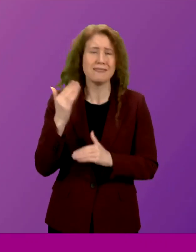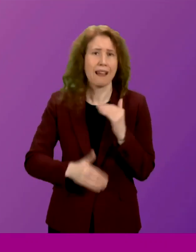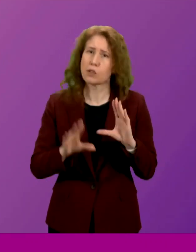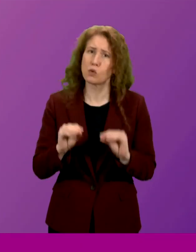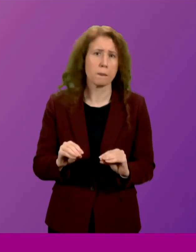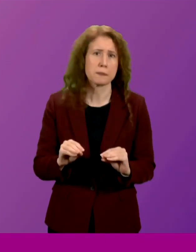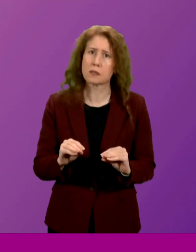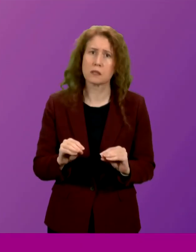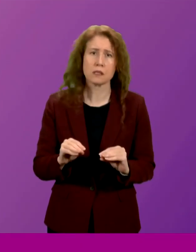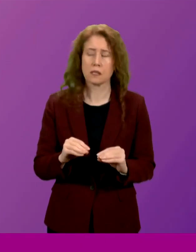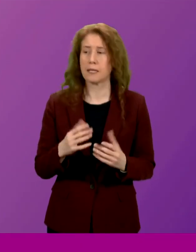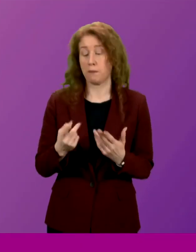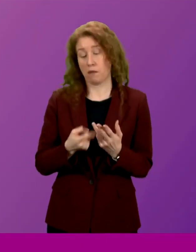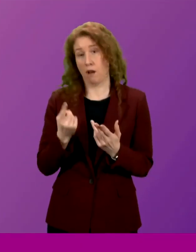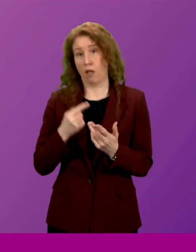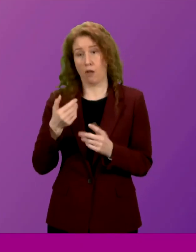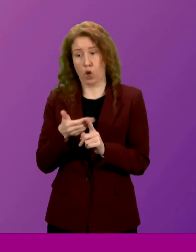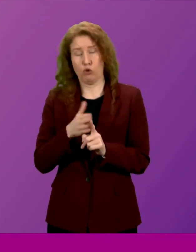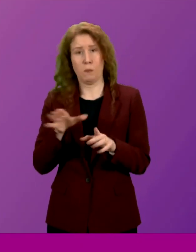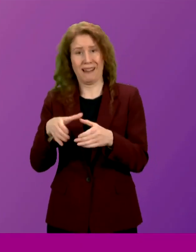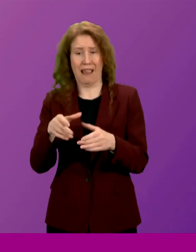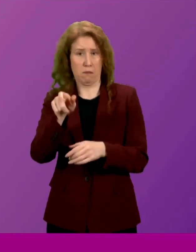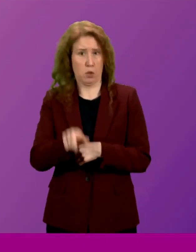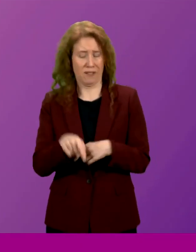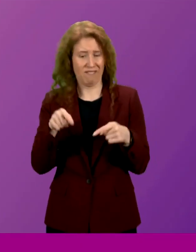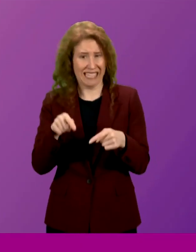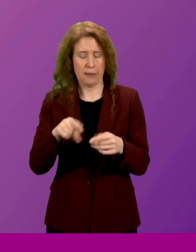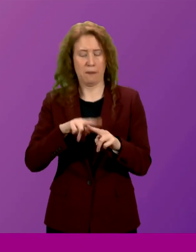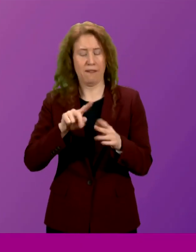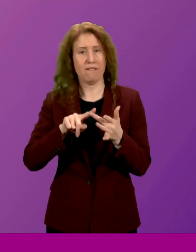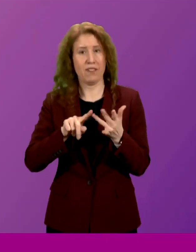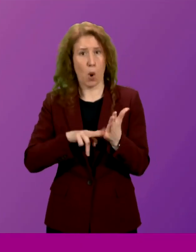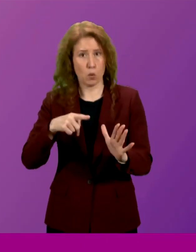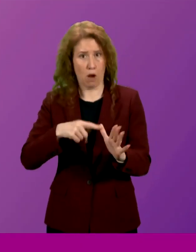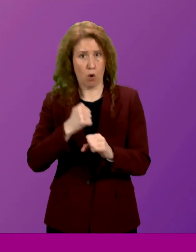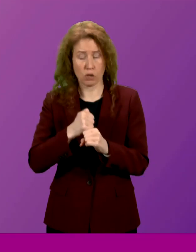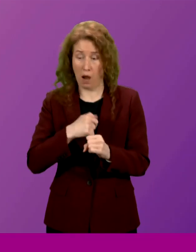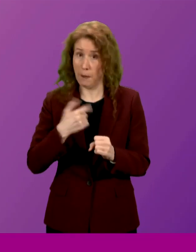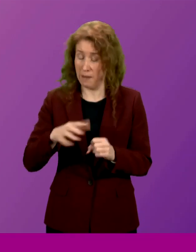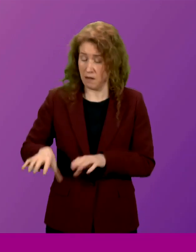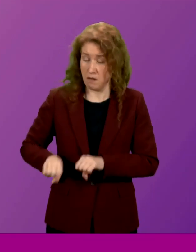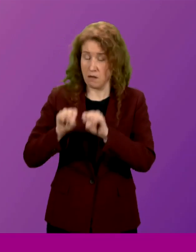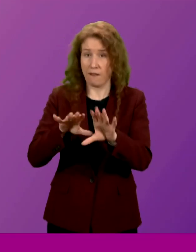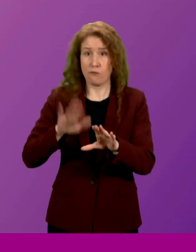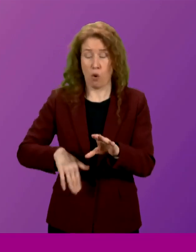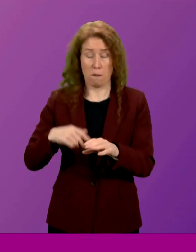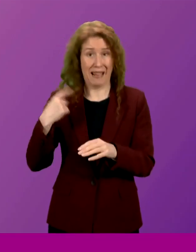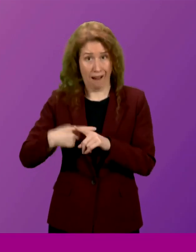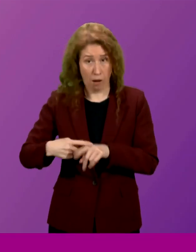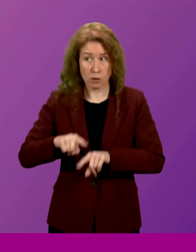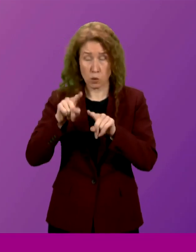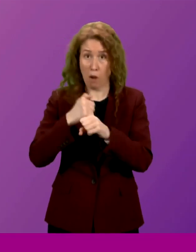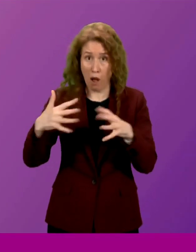was. Another grooming gang victim, Fiona Goddard, was trafficked from England to Glasgow and raped by groups of